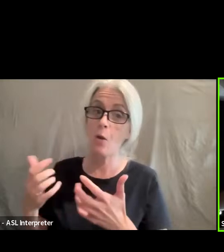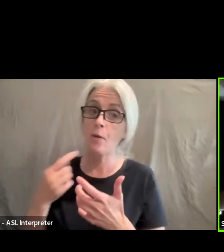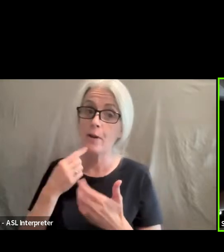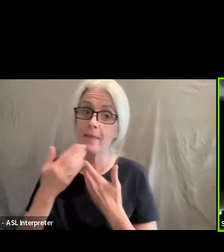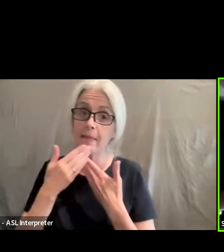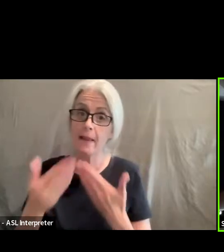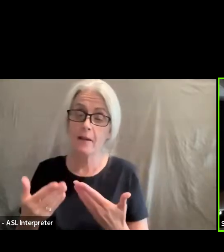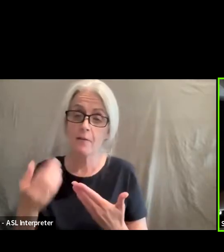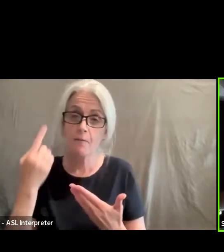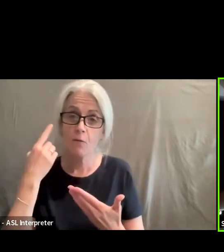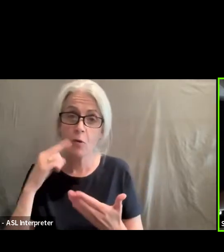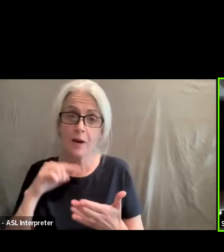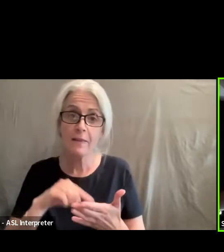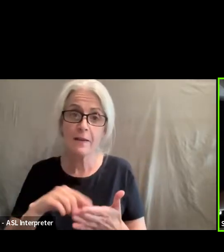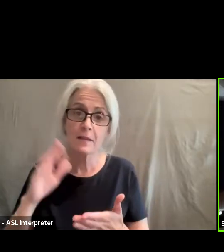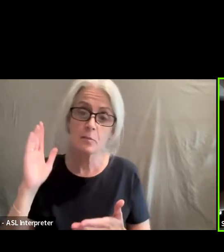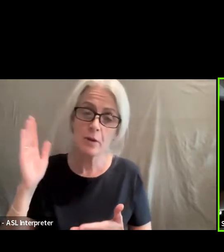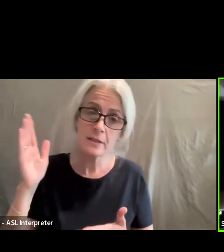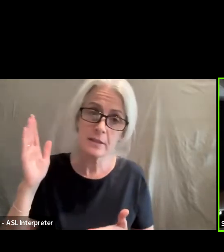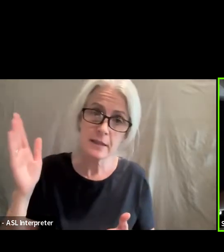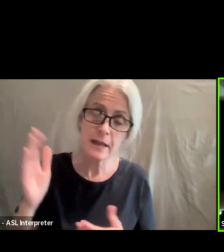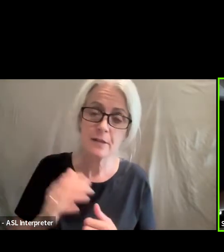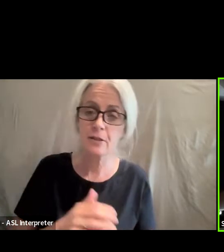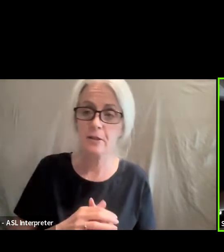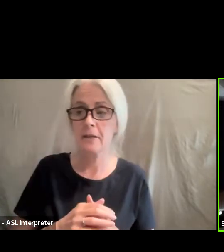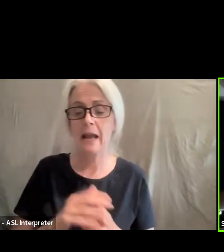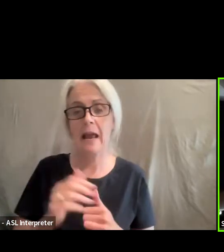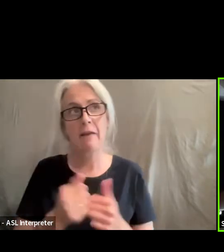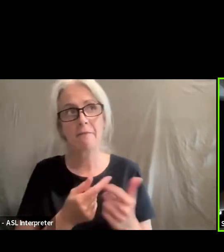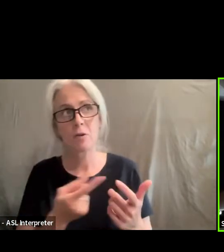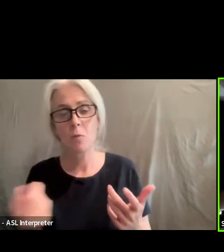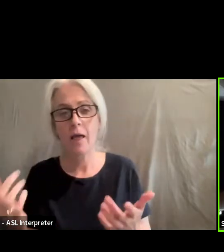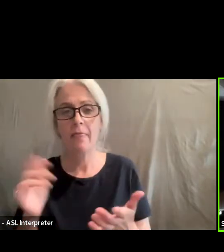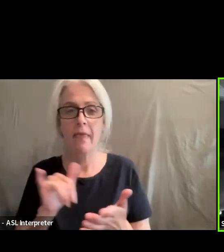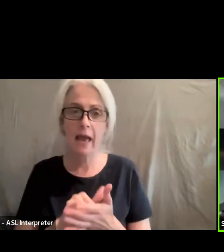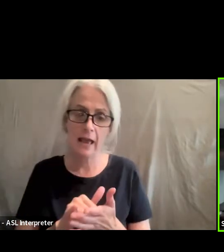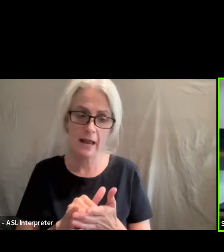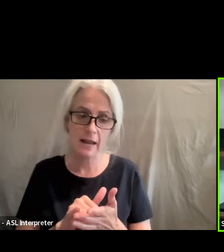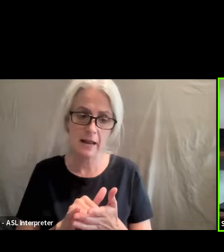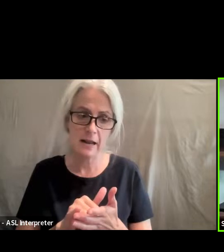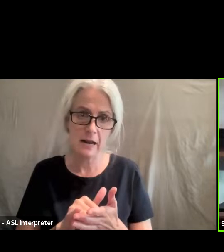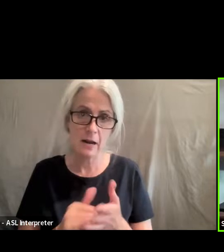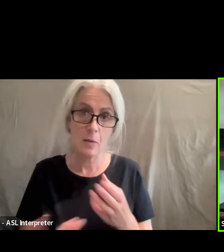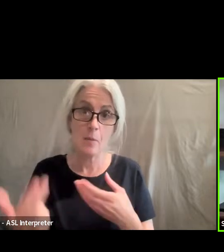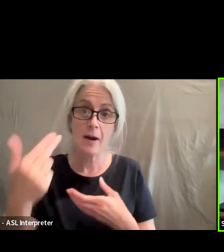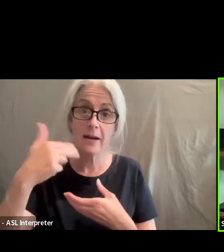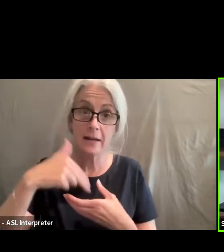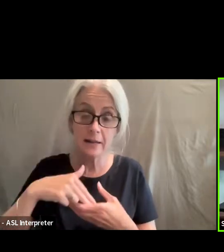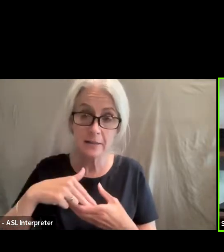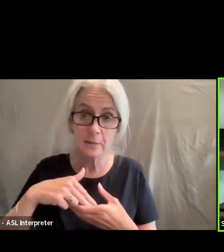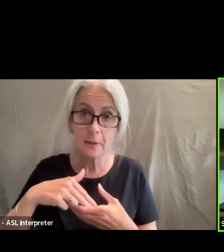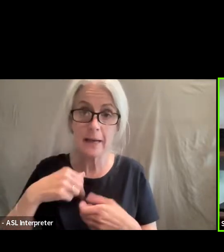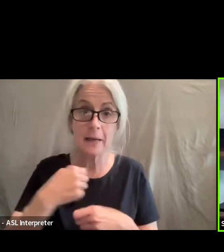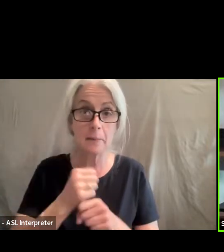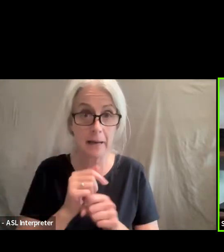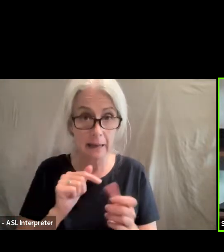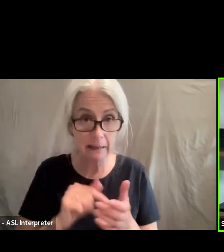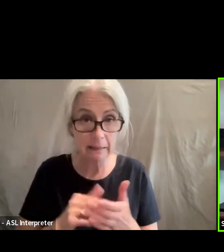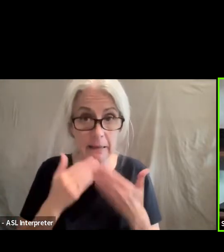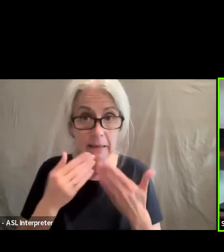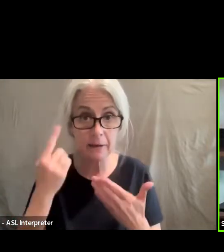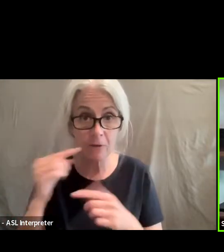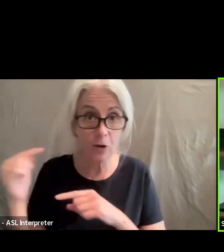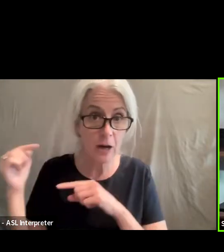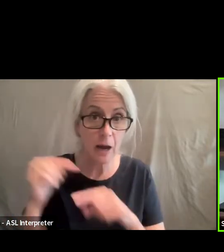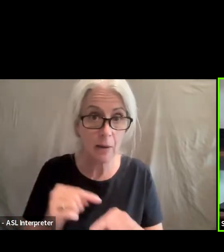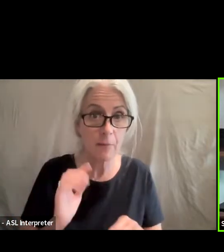you so much for this presentation. Everybody that, participated in putting it together. Thank you for coming to